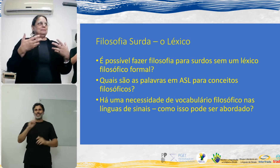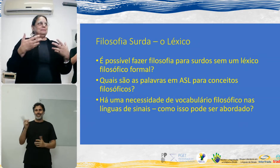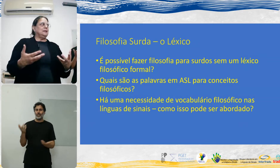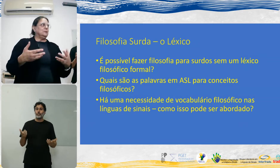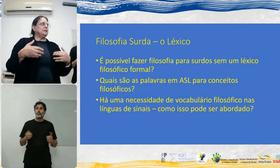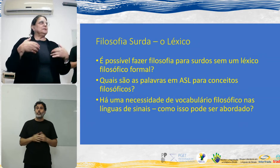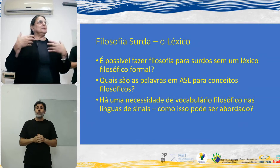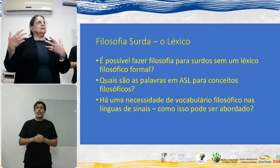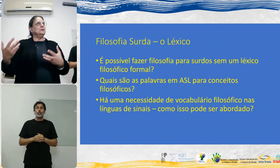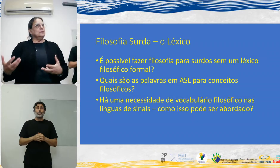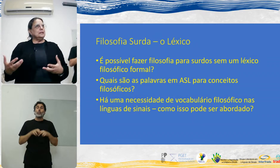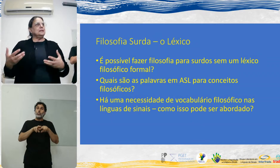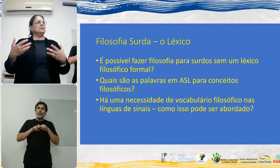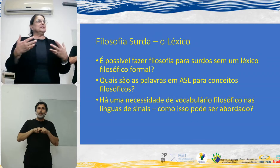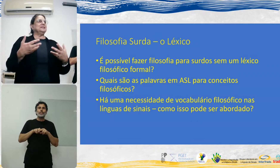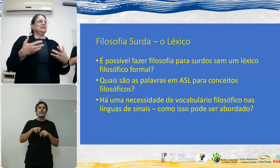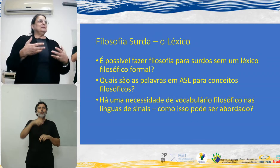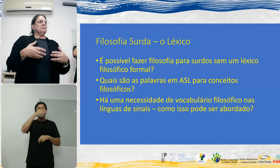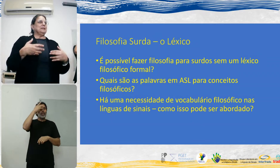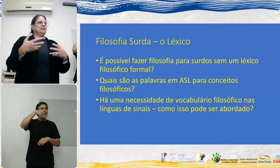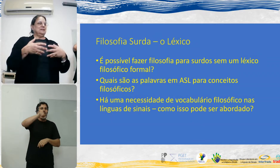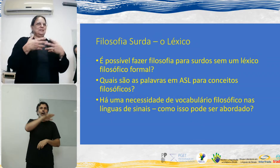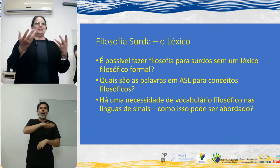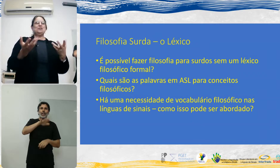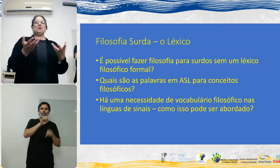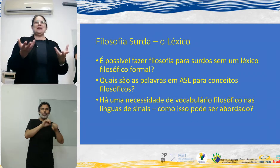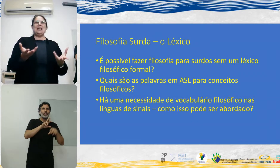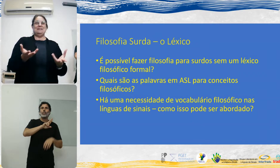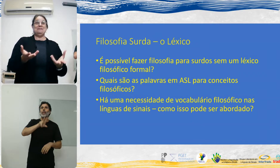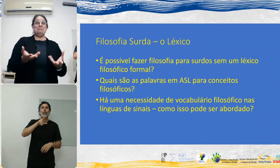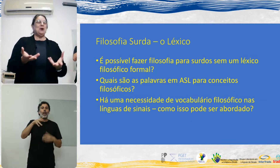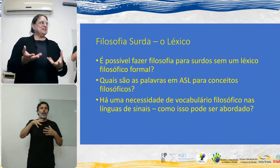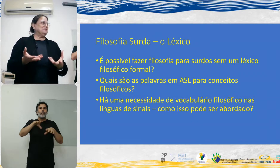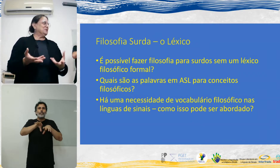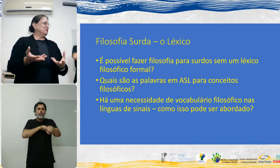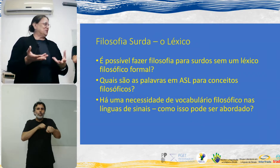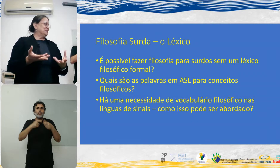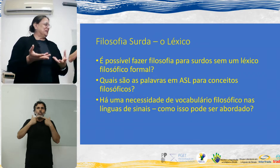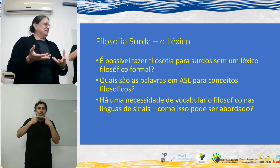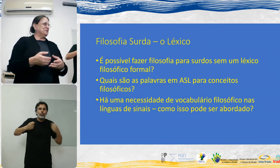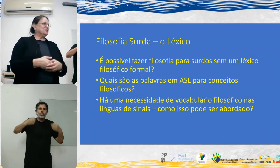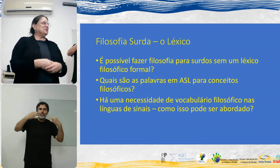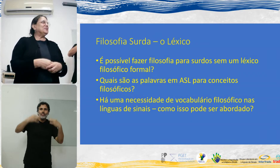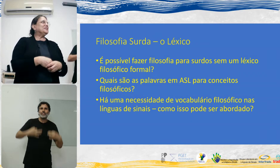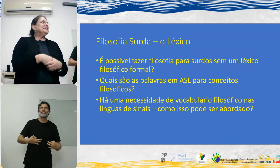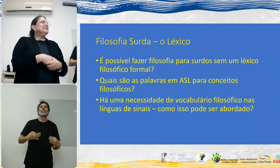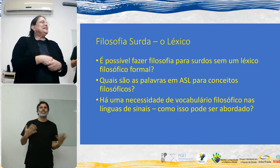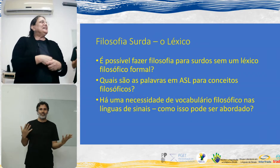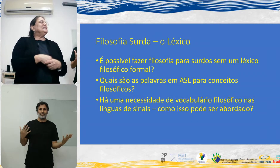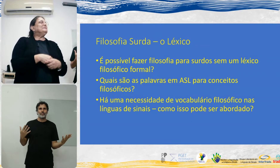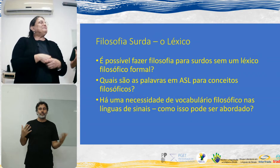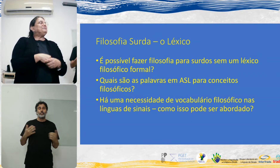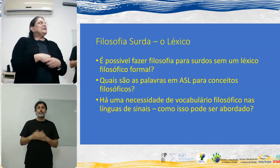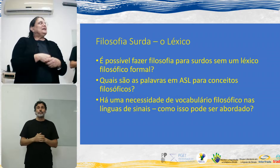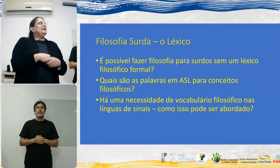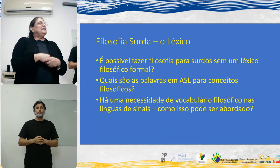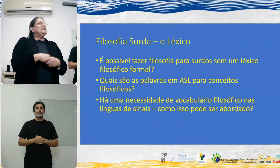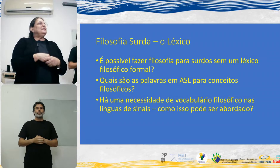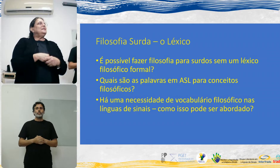again, not a linguist, not a neurolinguist, but this is a shorthand potted version of the talk.